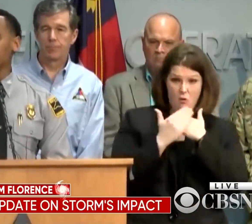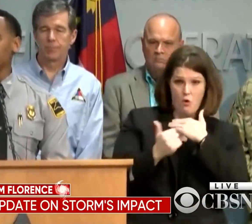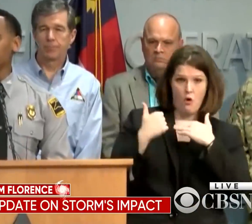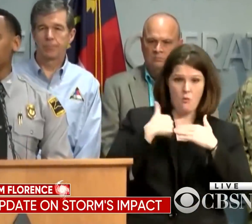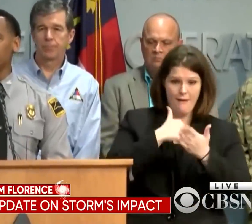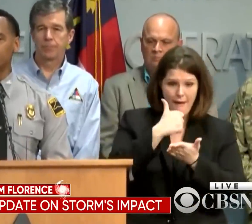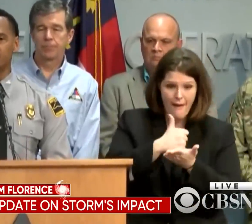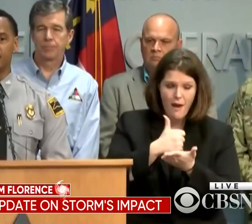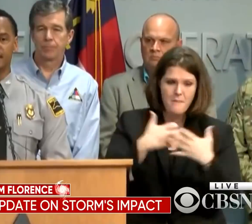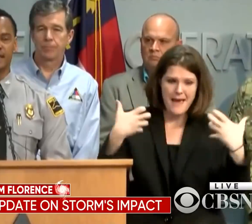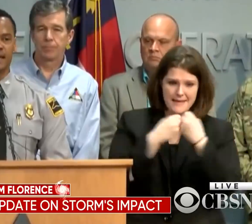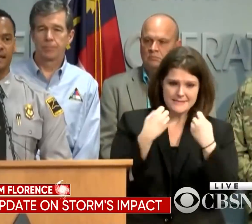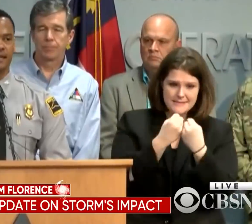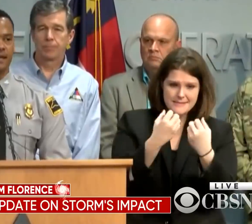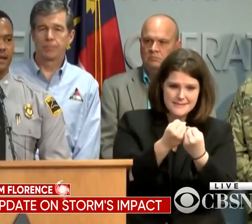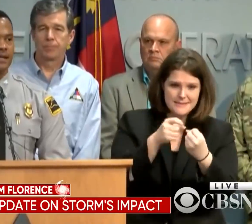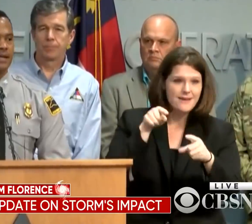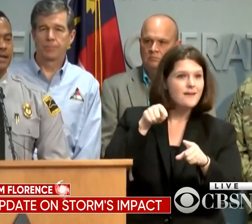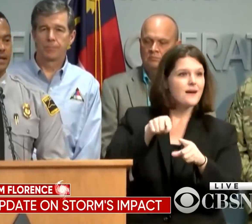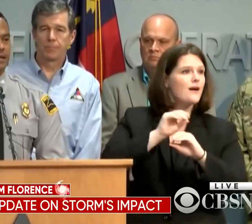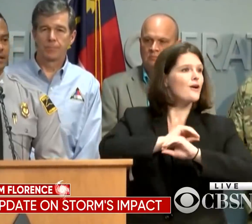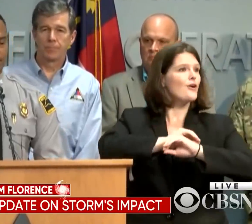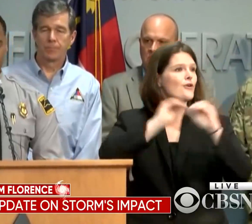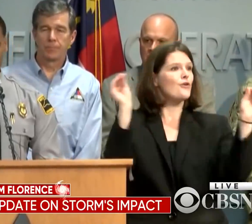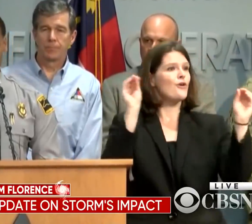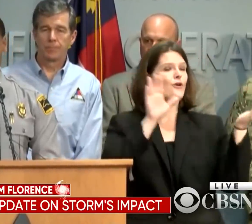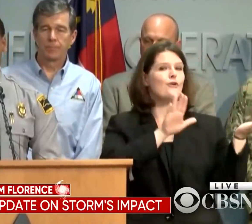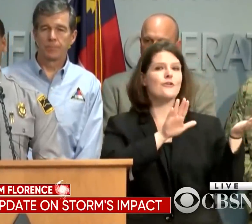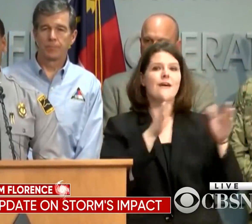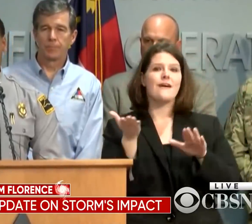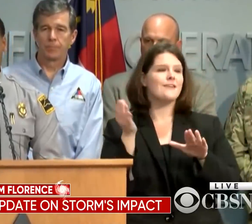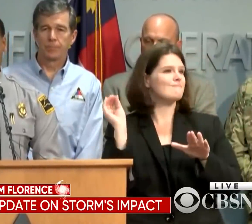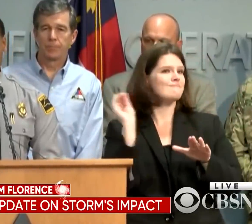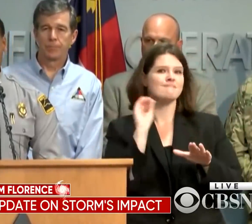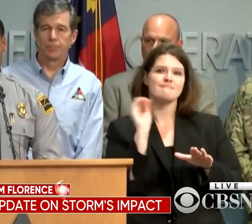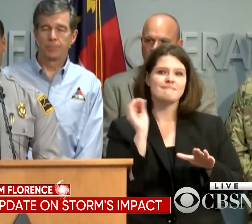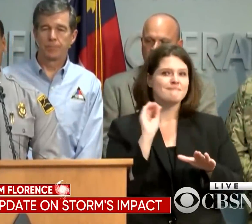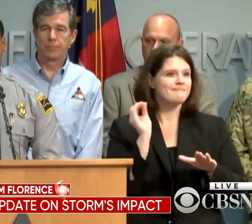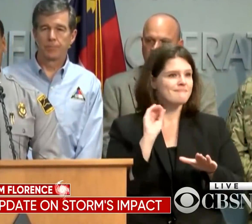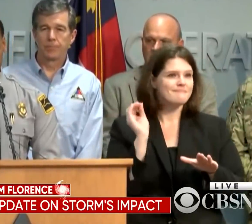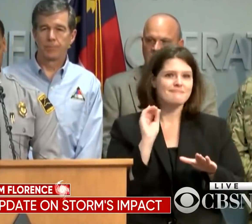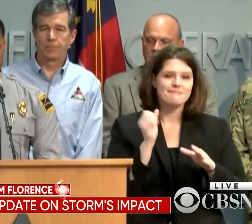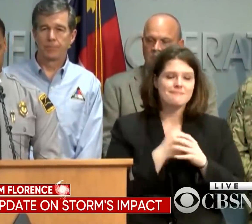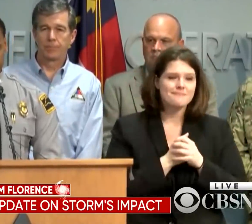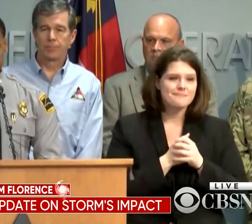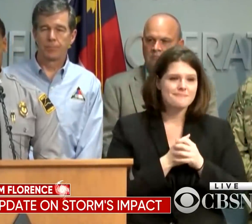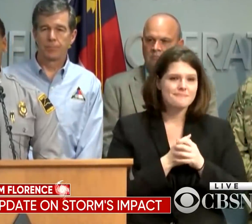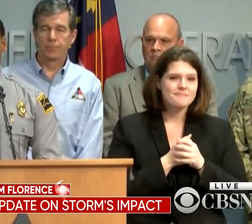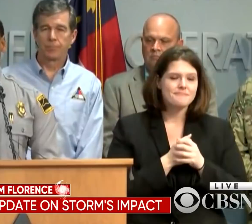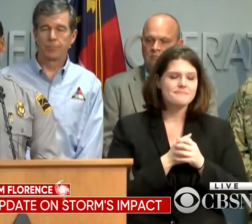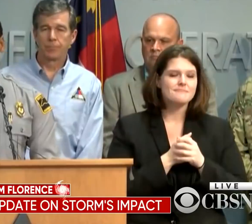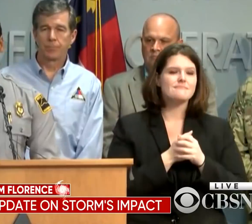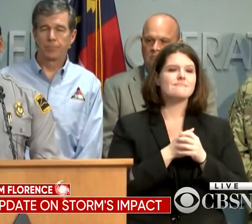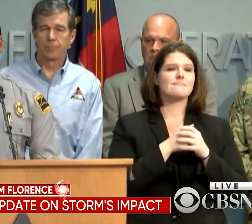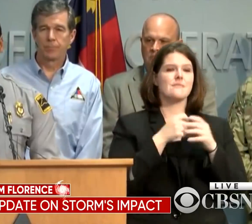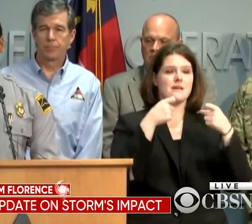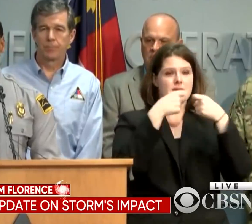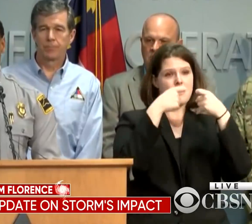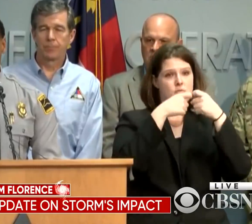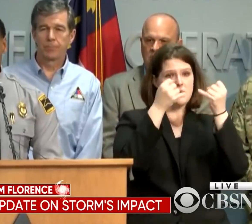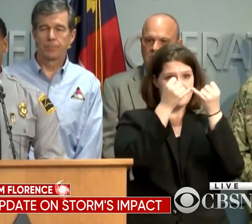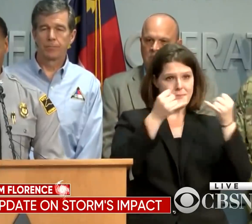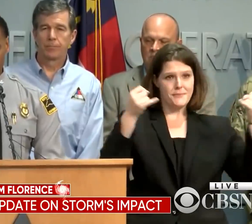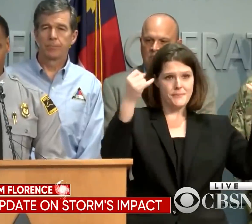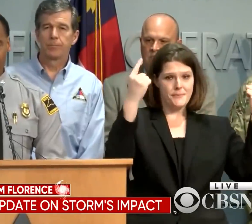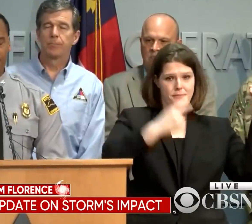for service and those collisions investigated that none resulted in a fatality. Incidents of downed power